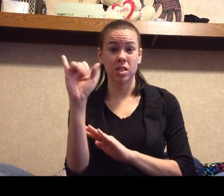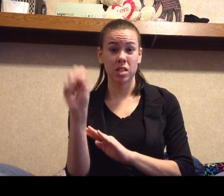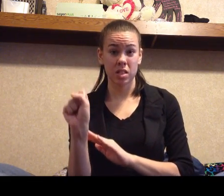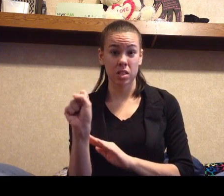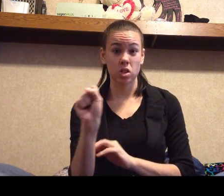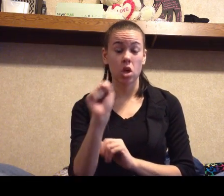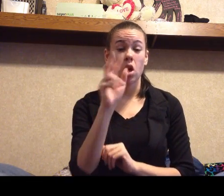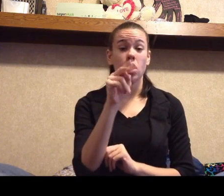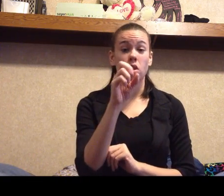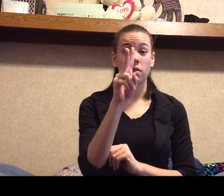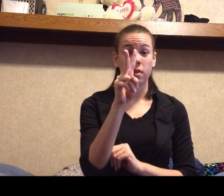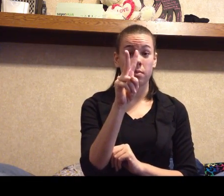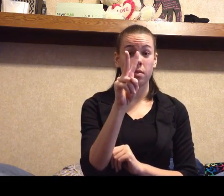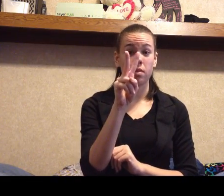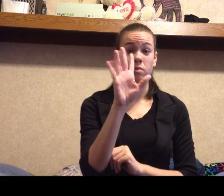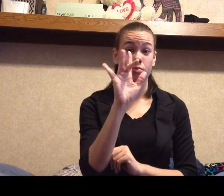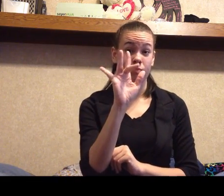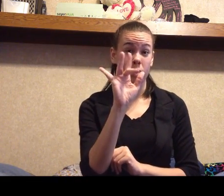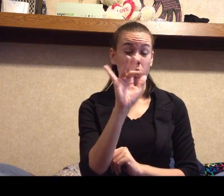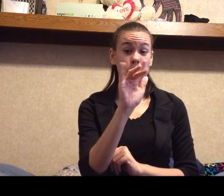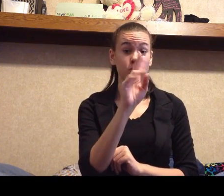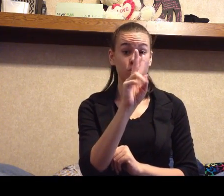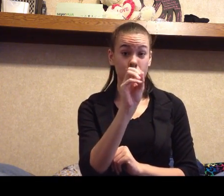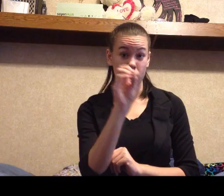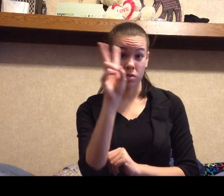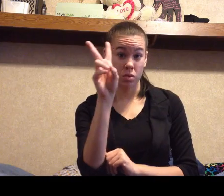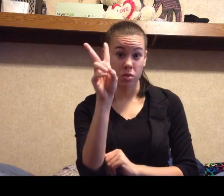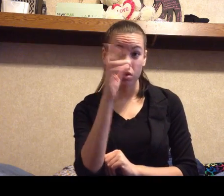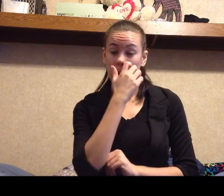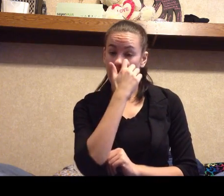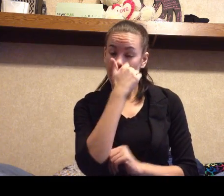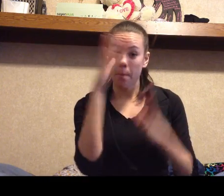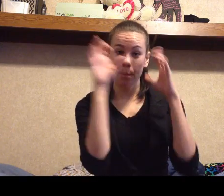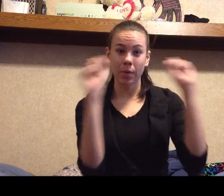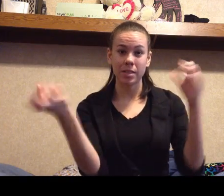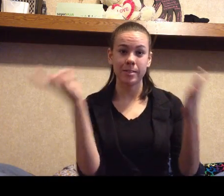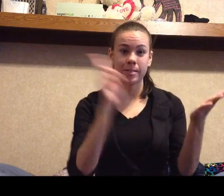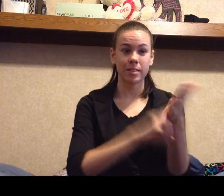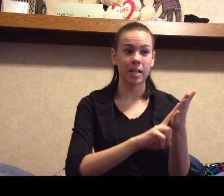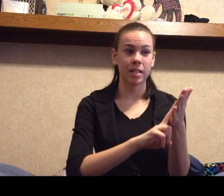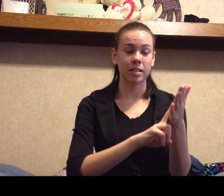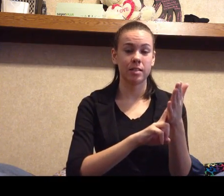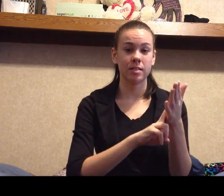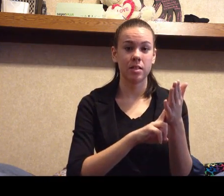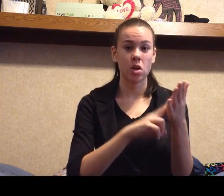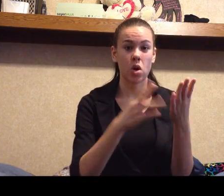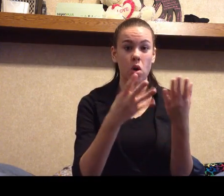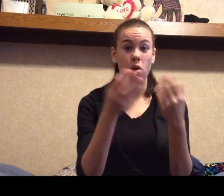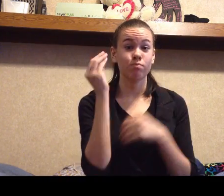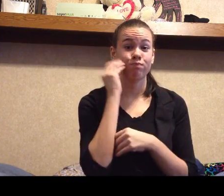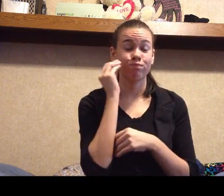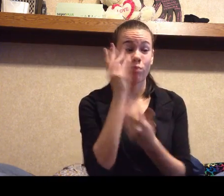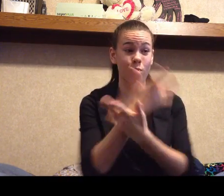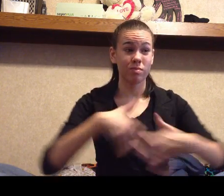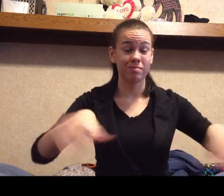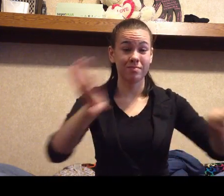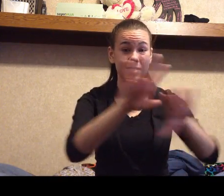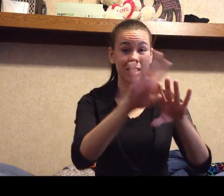Act of 2002 into law. This law transfers INS functions to the new Department of